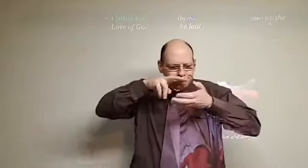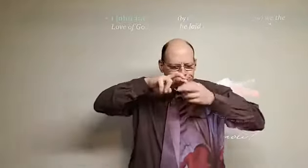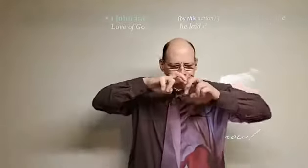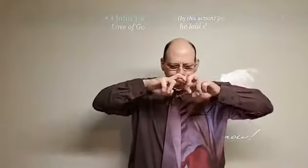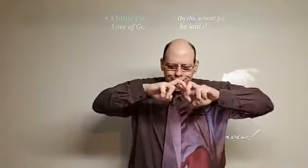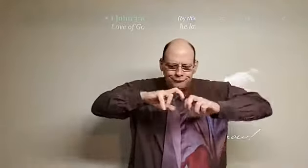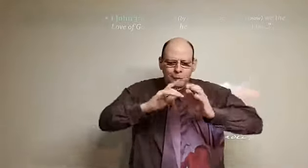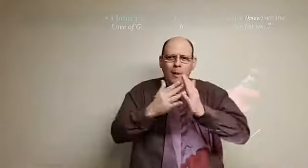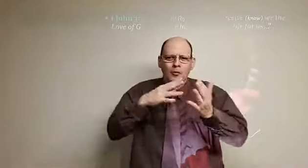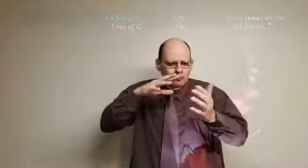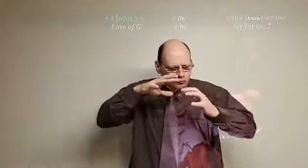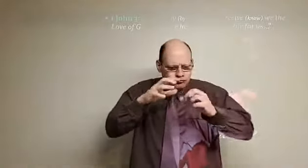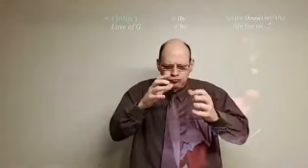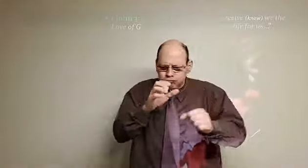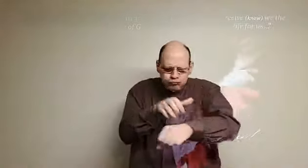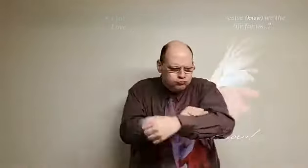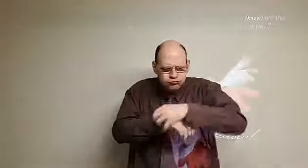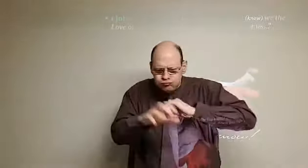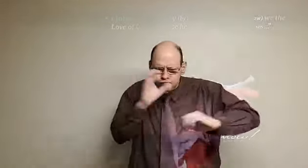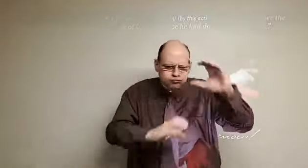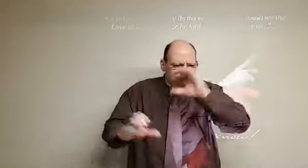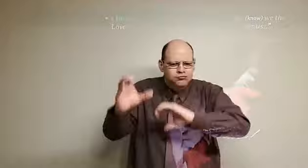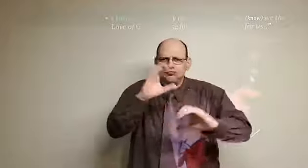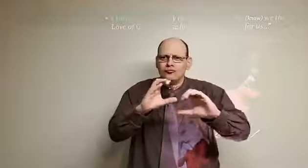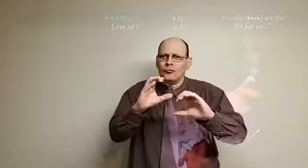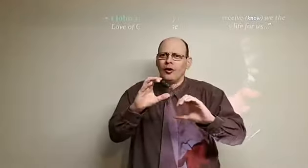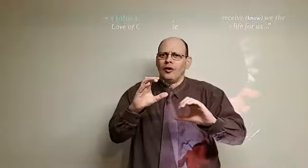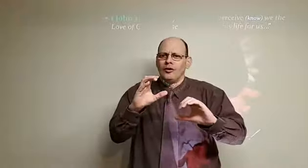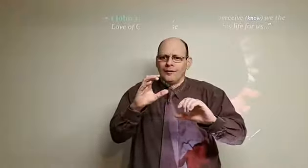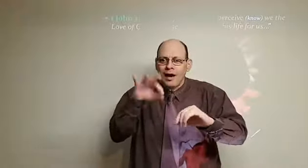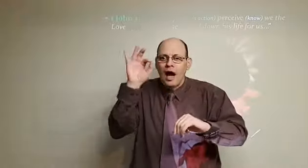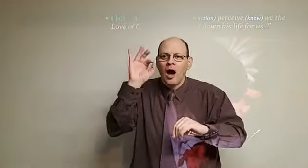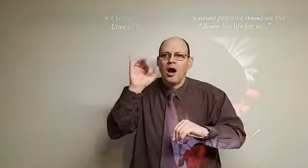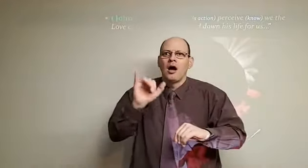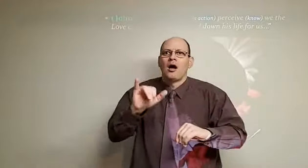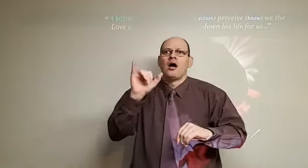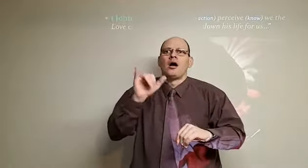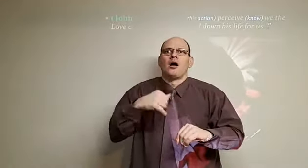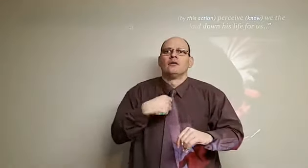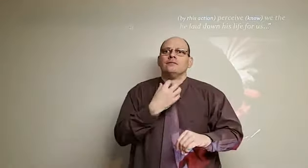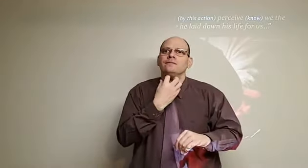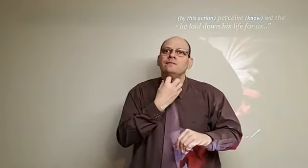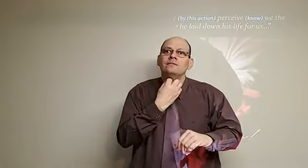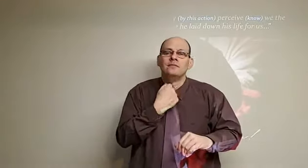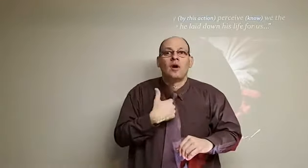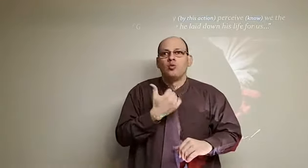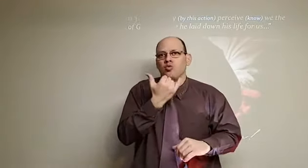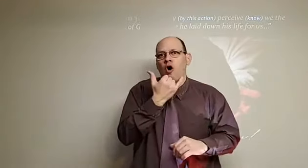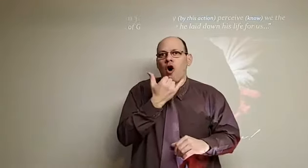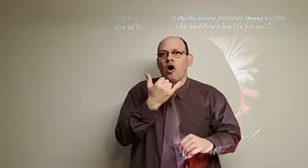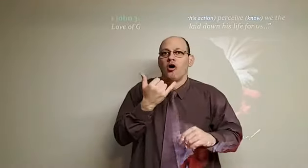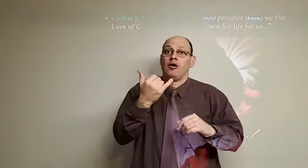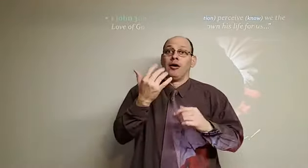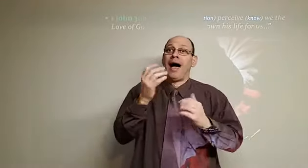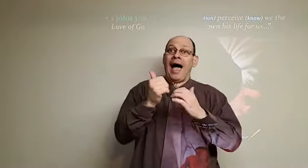what about one God and you know I would talk about the scripture and I searched about it and I found on my own and I knew